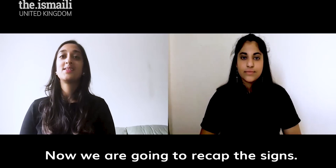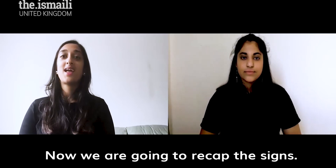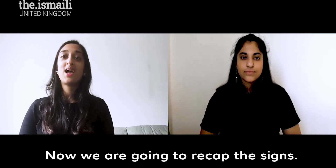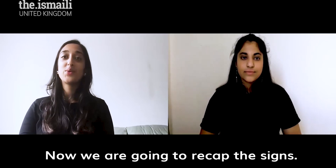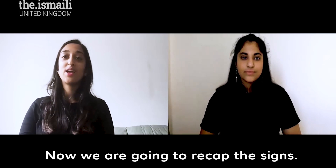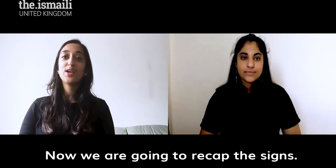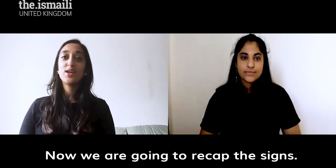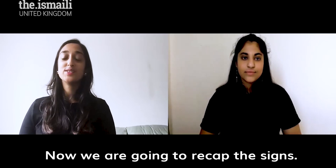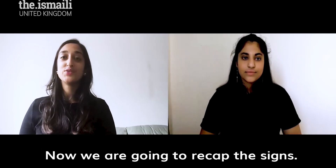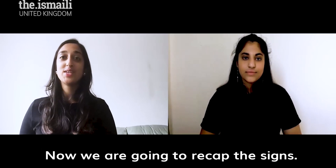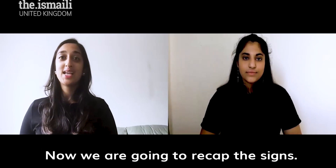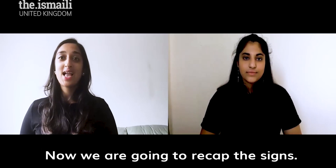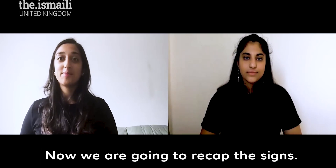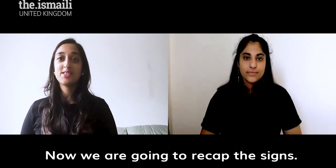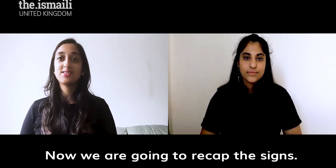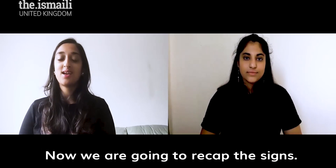Now we are going to be clapping down.